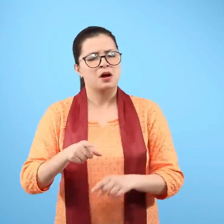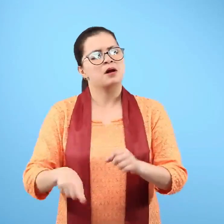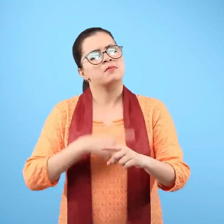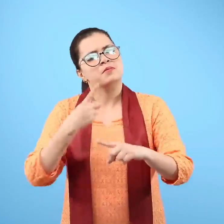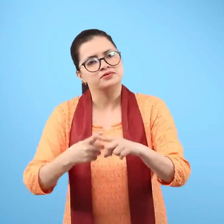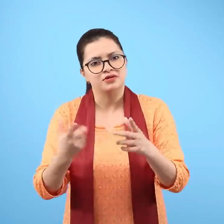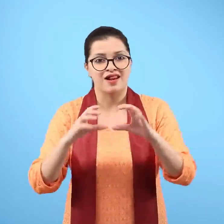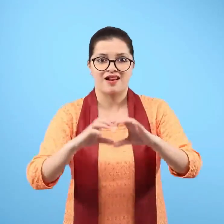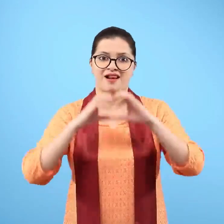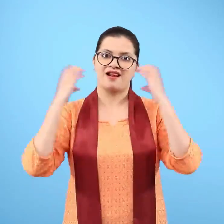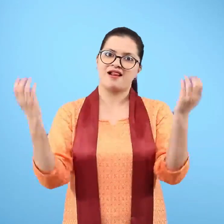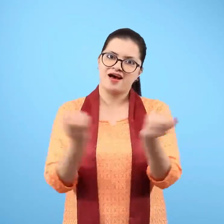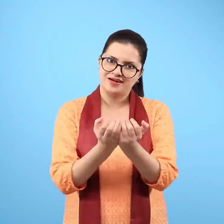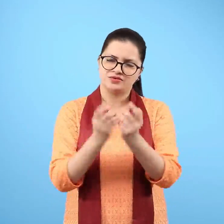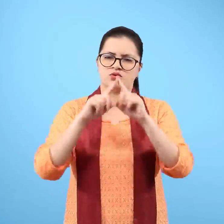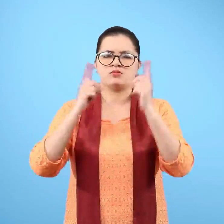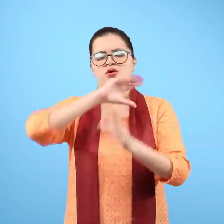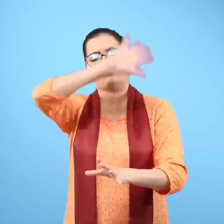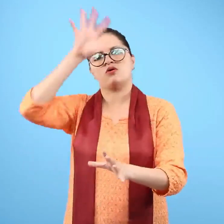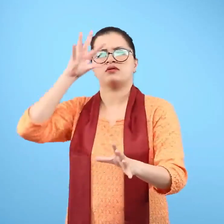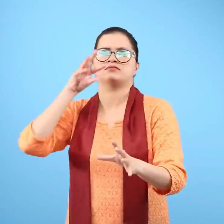And of course the classrooms.